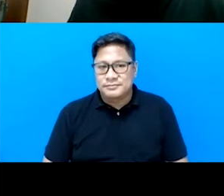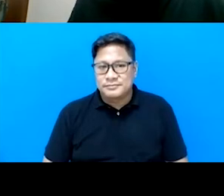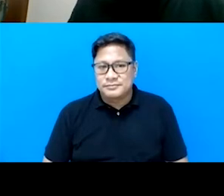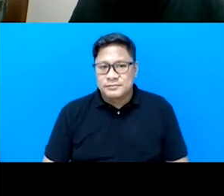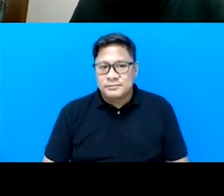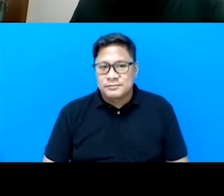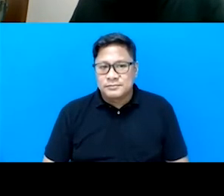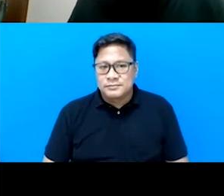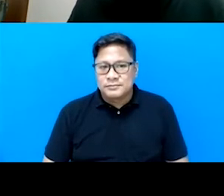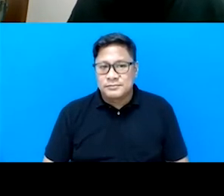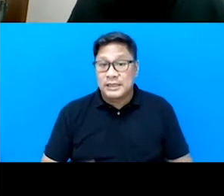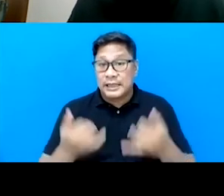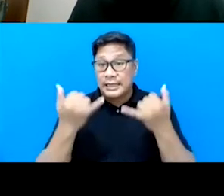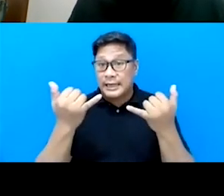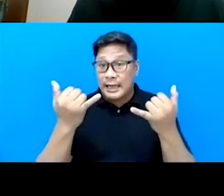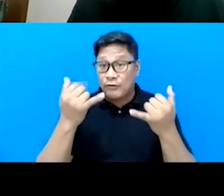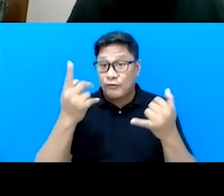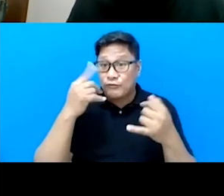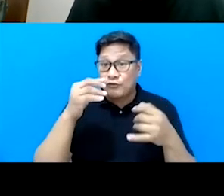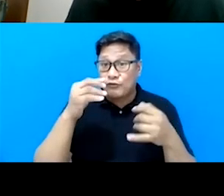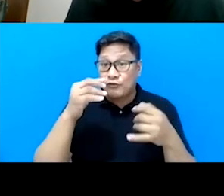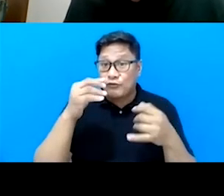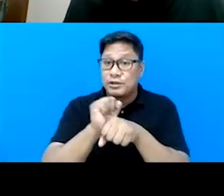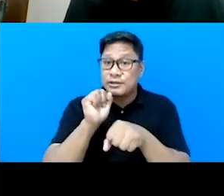all right. Now for the homework here,